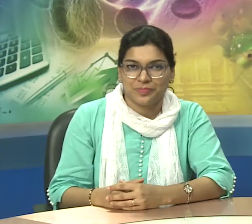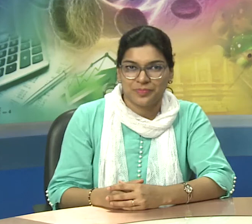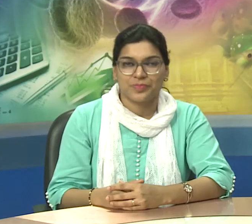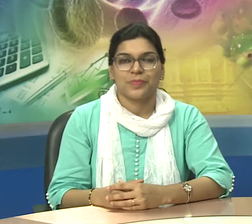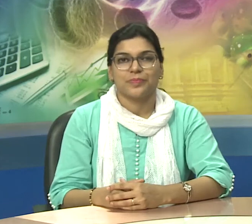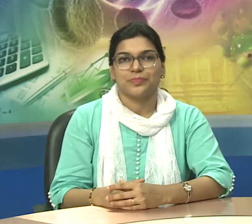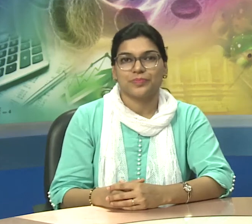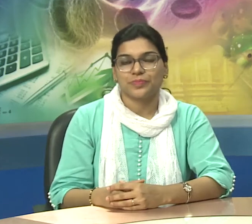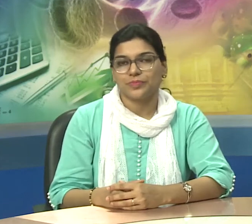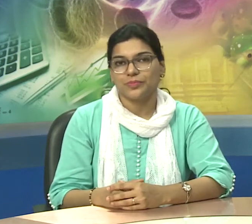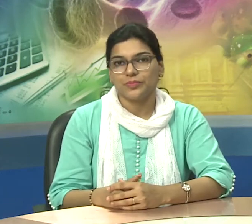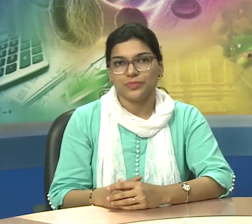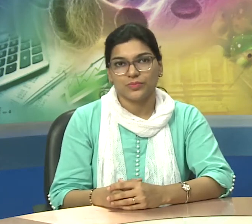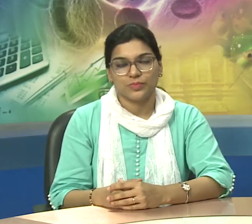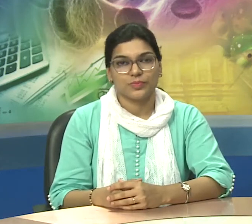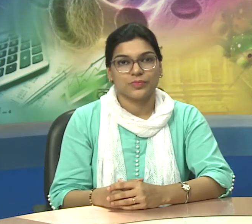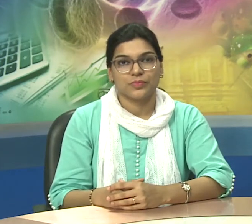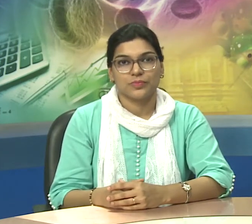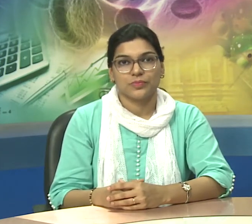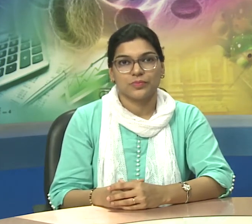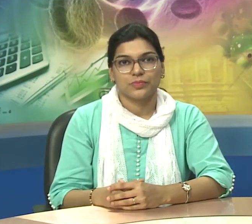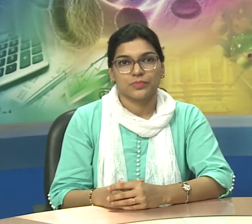in 1947.